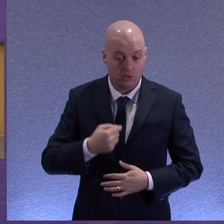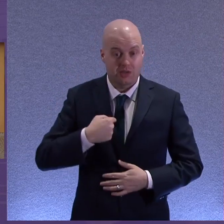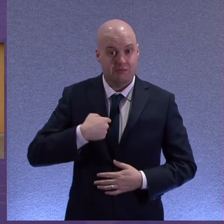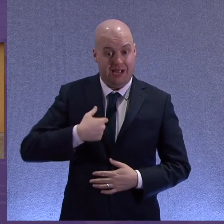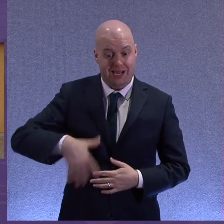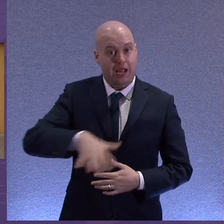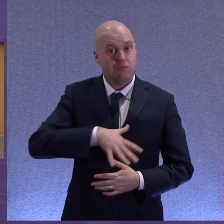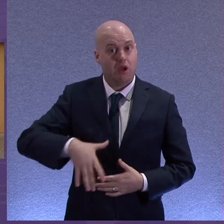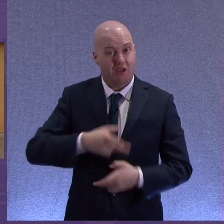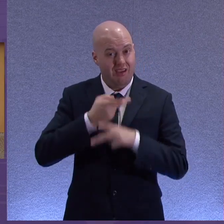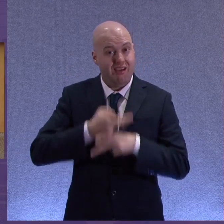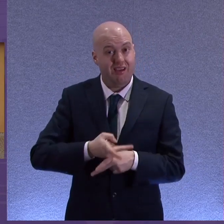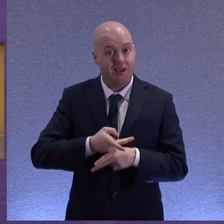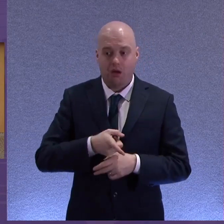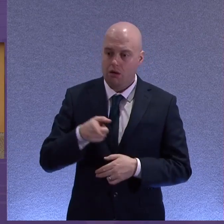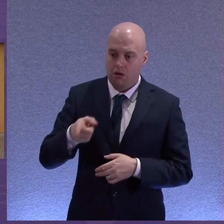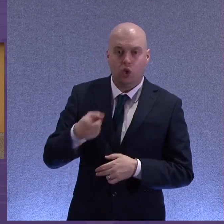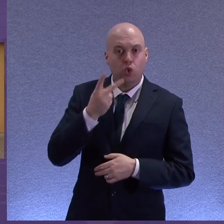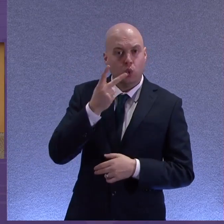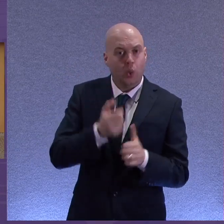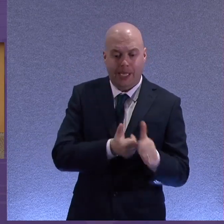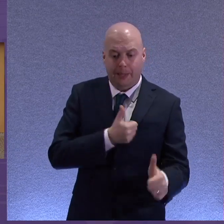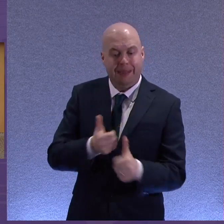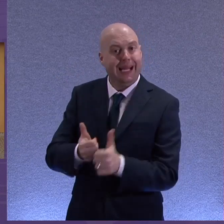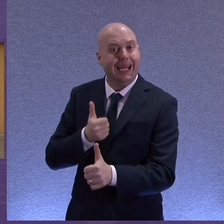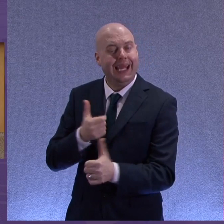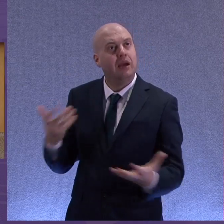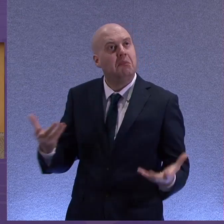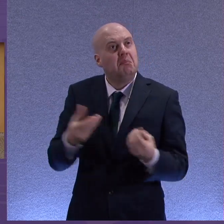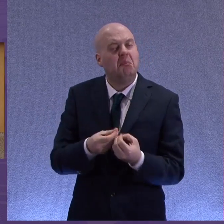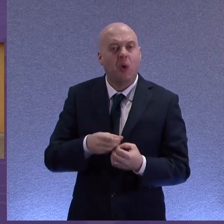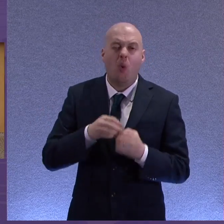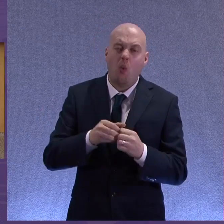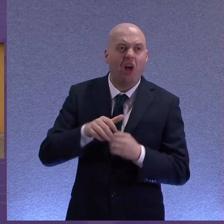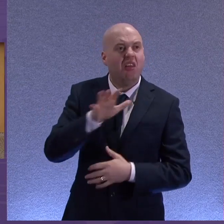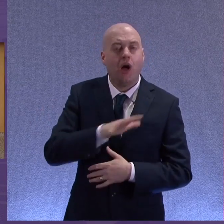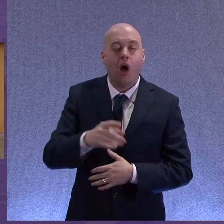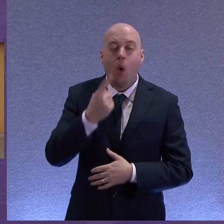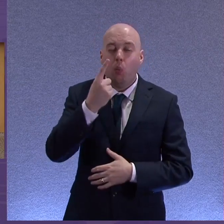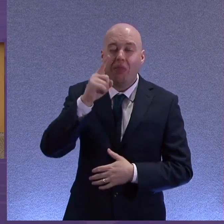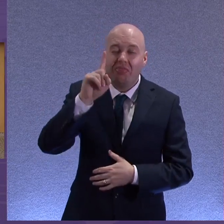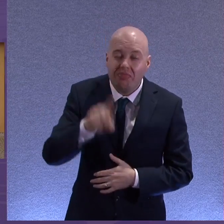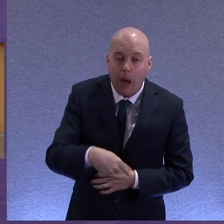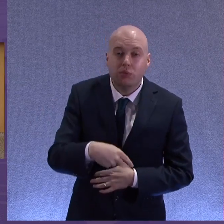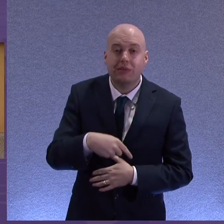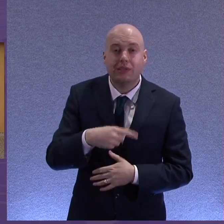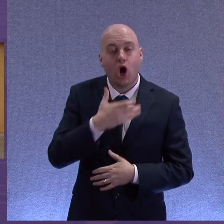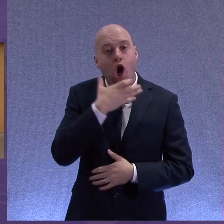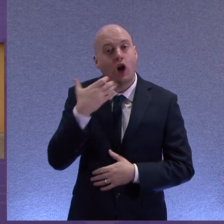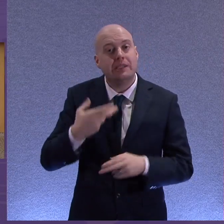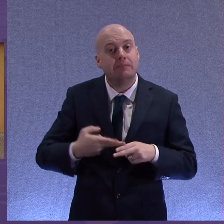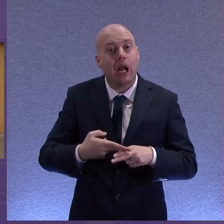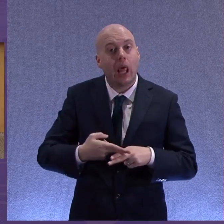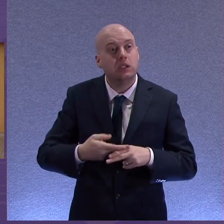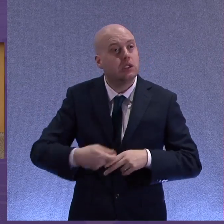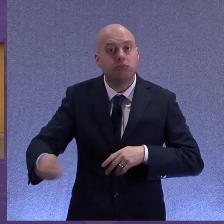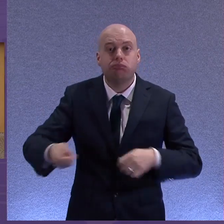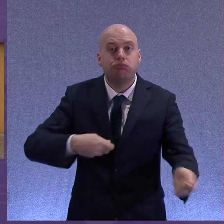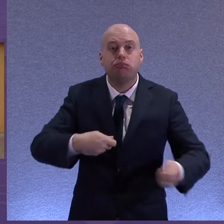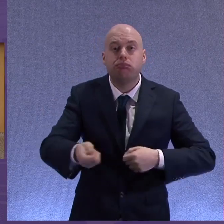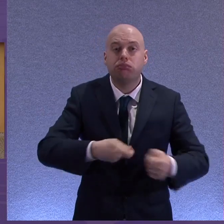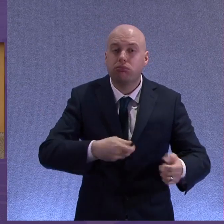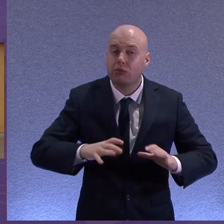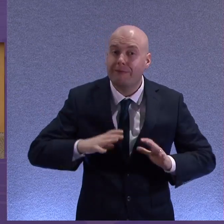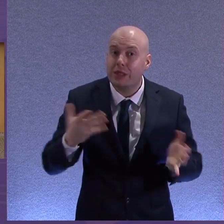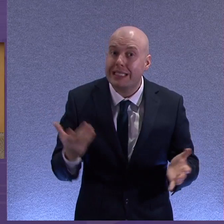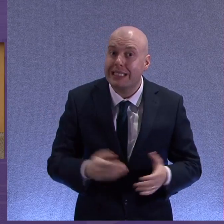such meals this week alone. They are concerned that when the police begin to enforce lockdown, Their drivers and their cooks may be prevented